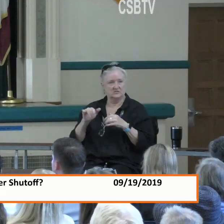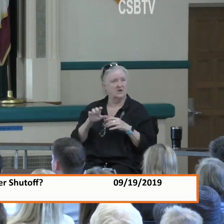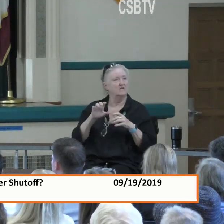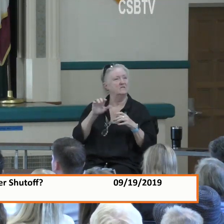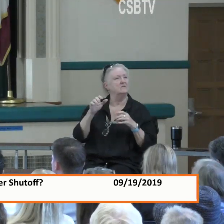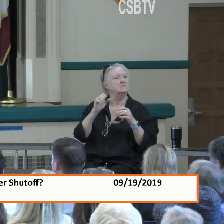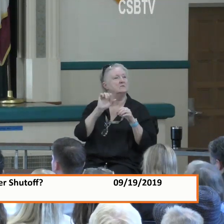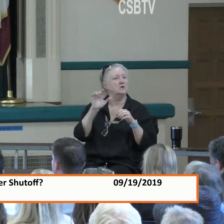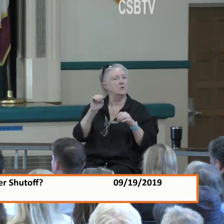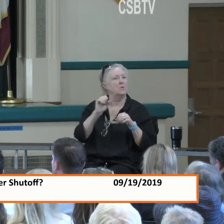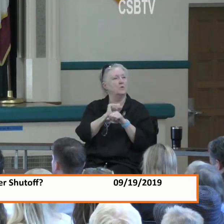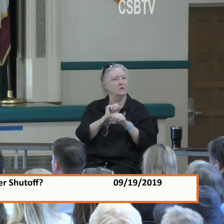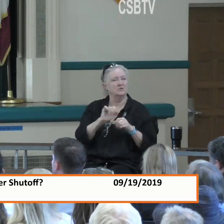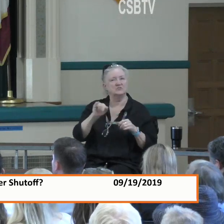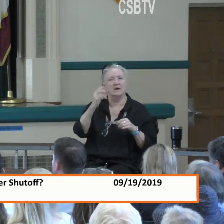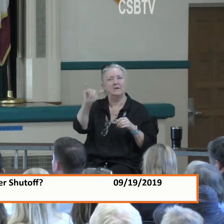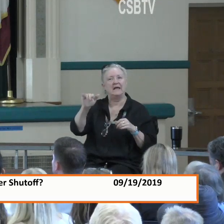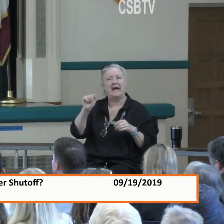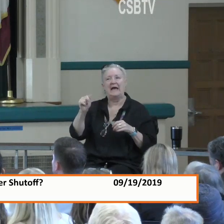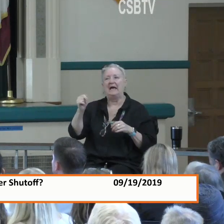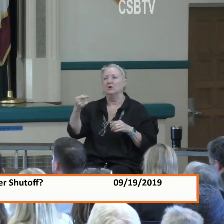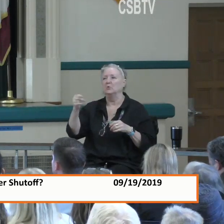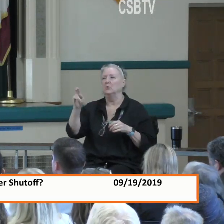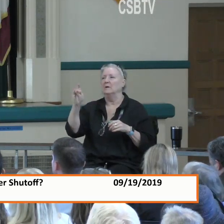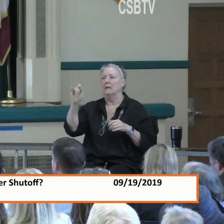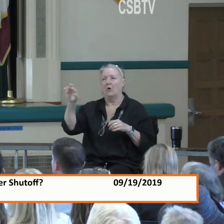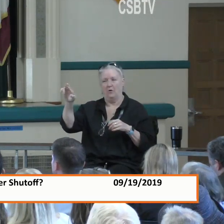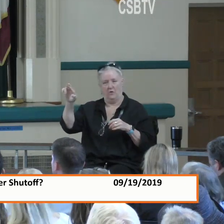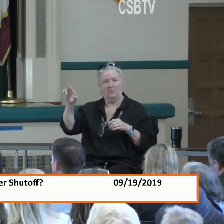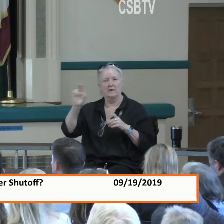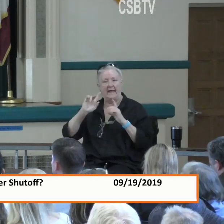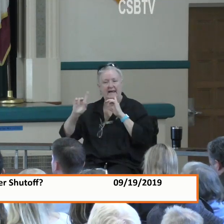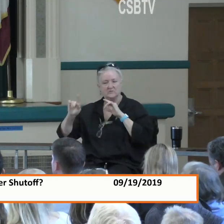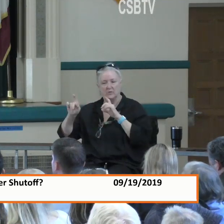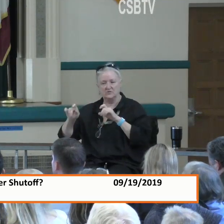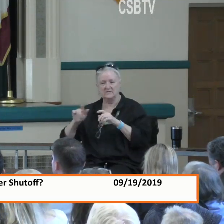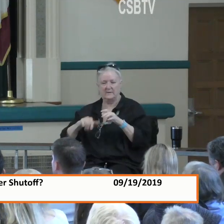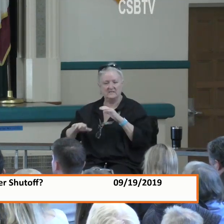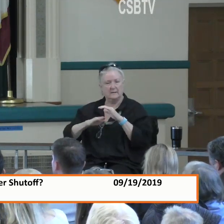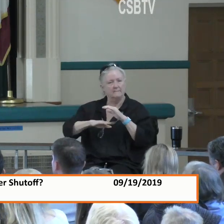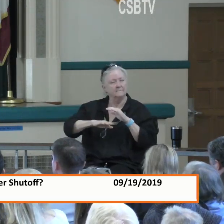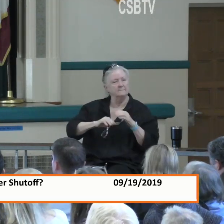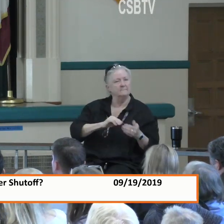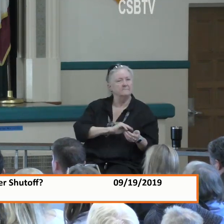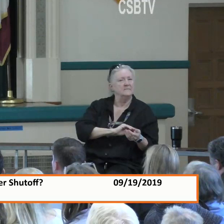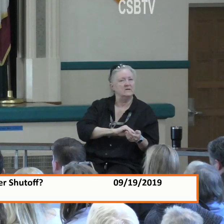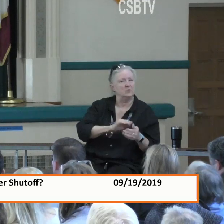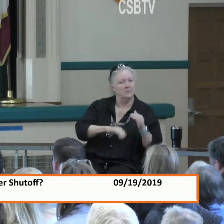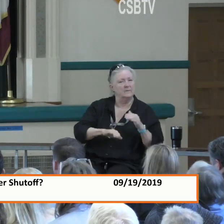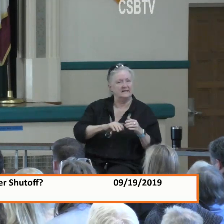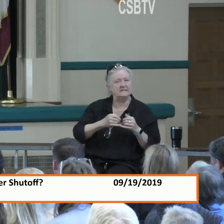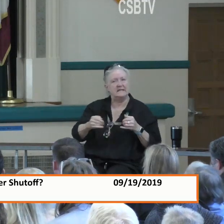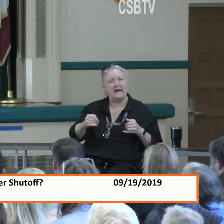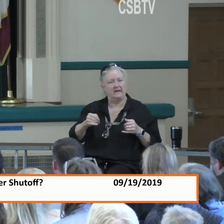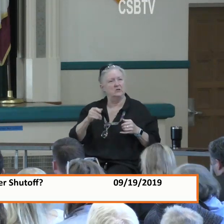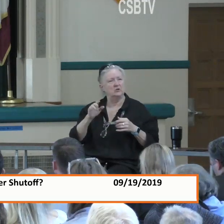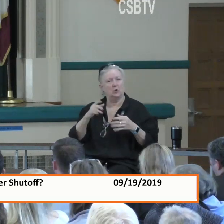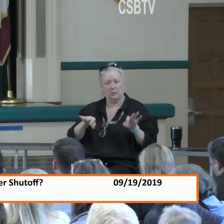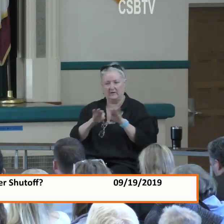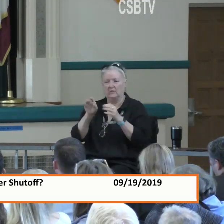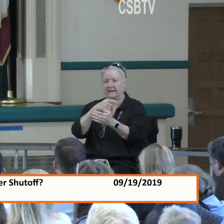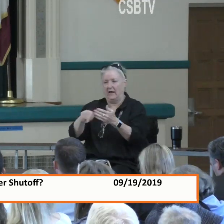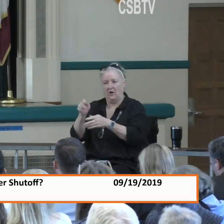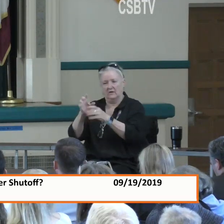this evening, Jerry Aguilar, that can answer any questions related to medical baseline and critical care customers. Thank you,